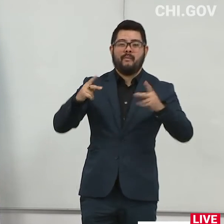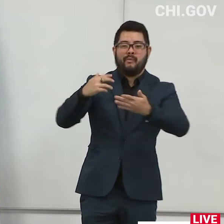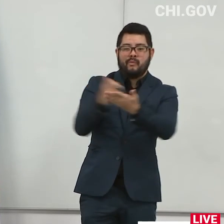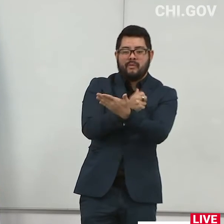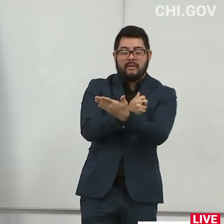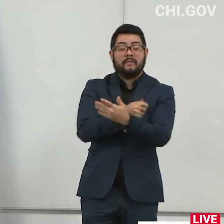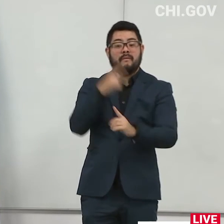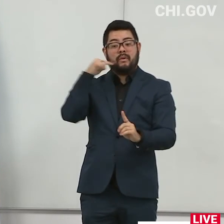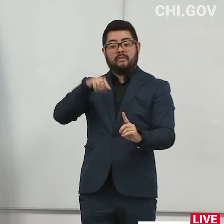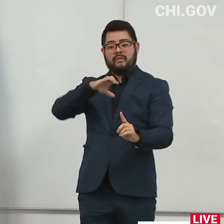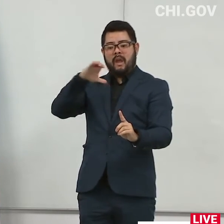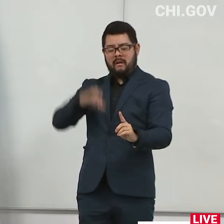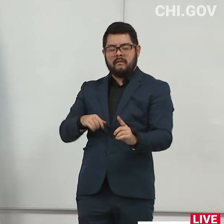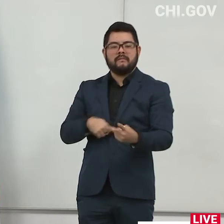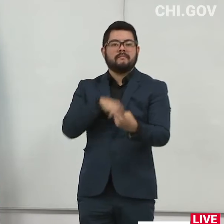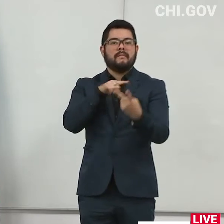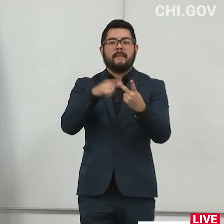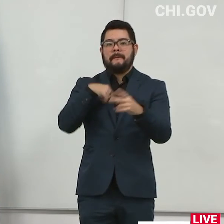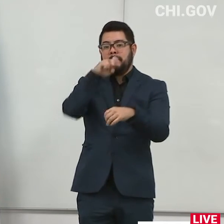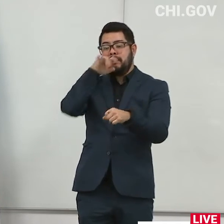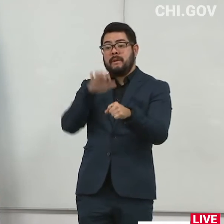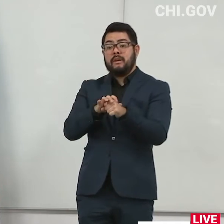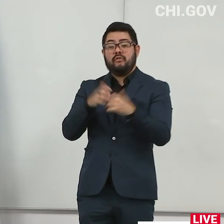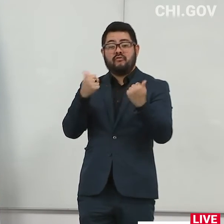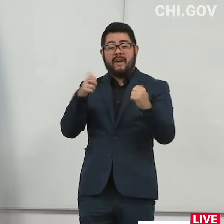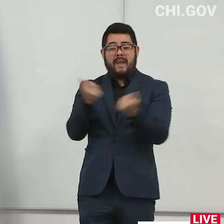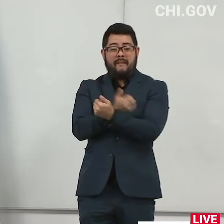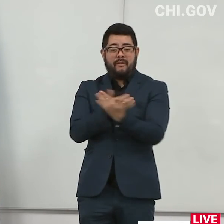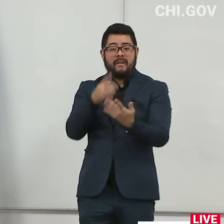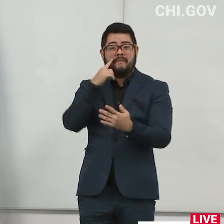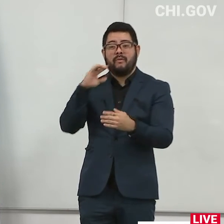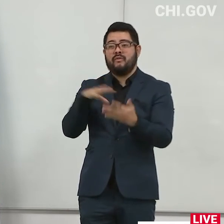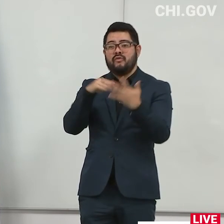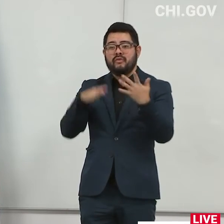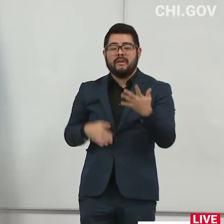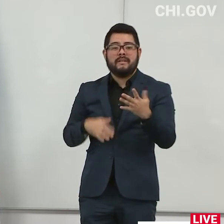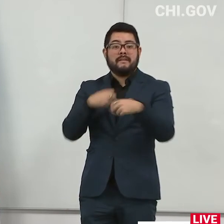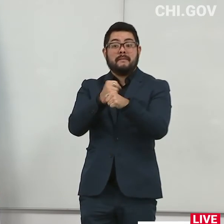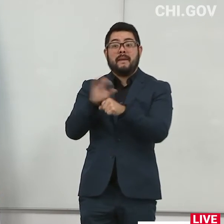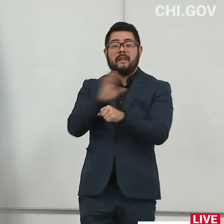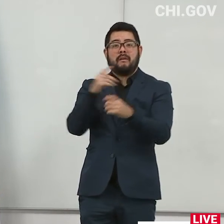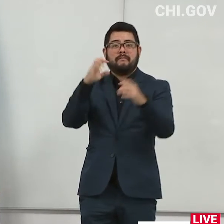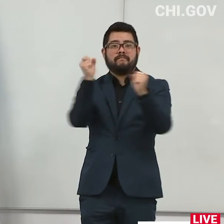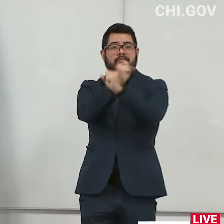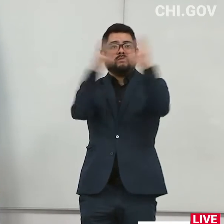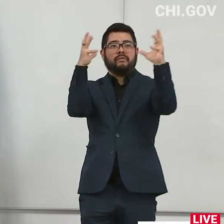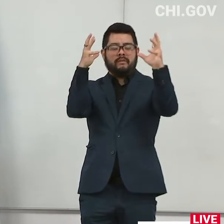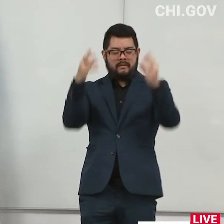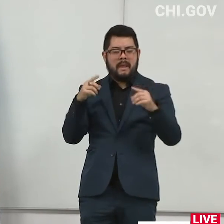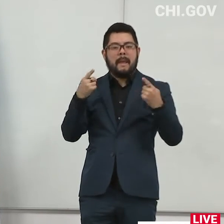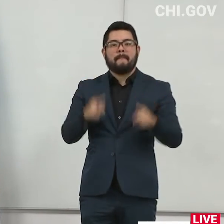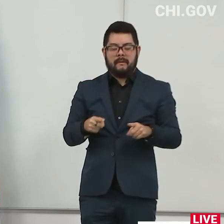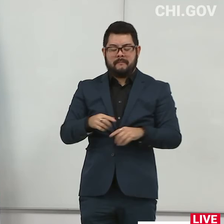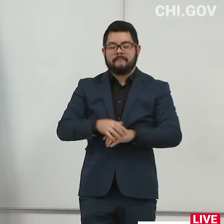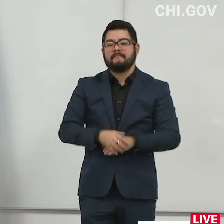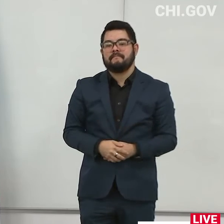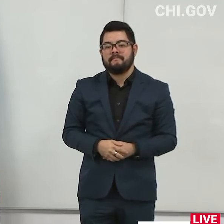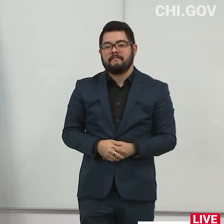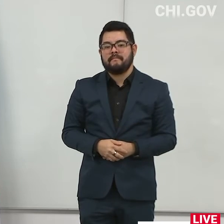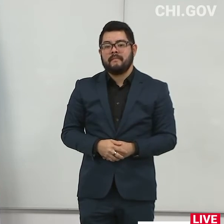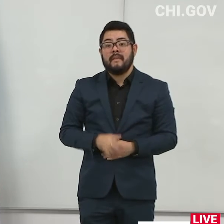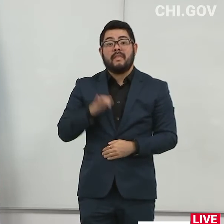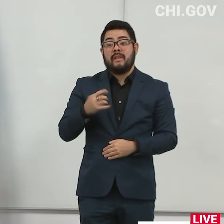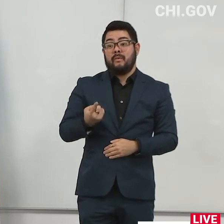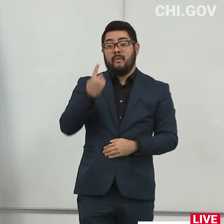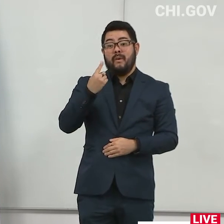I'm committed to doing everything that I can to make that possibility a reality. That is one of the greatest things that drives